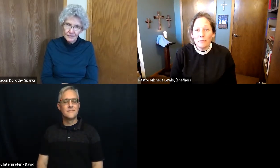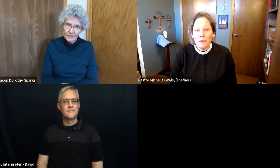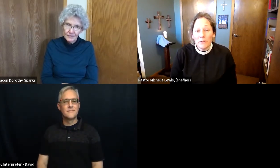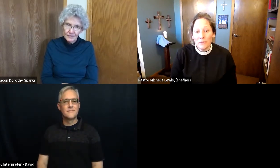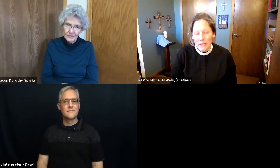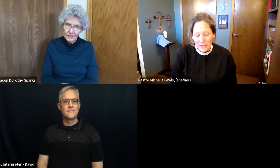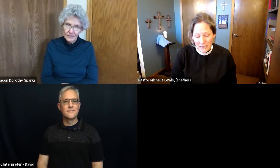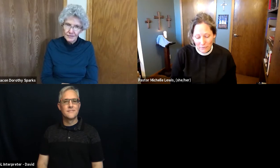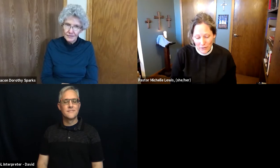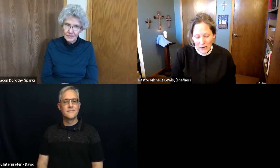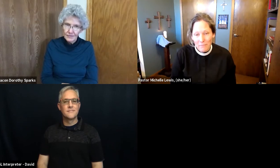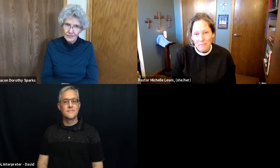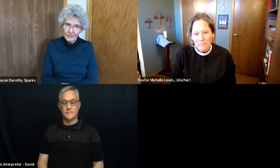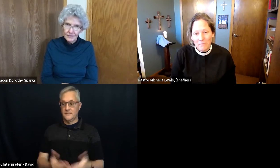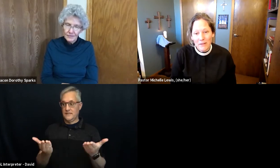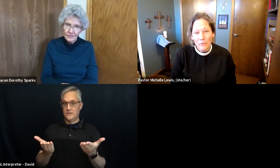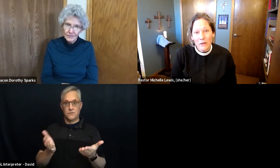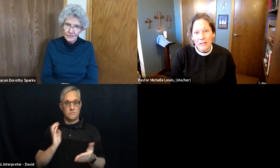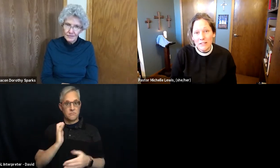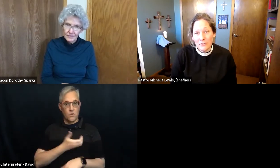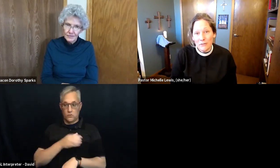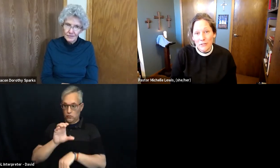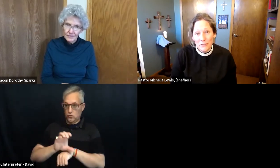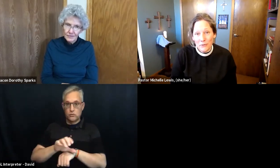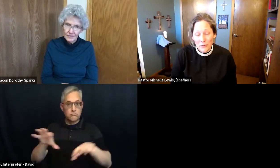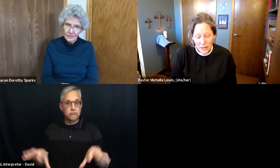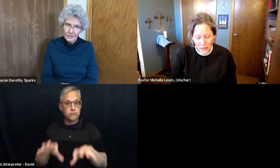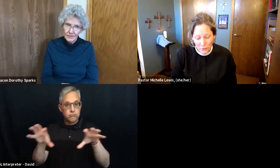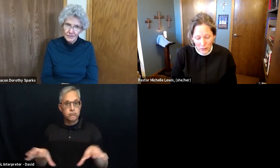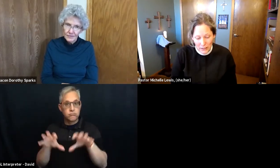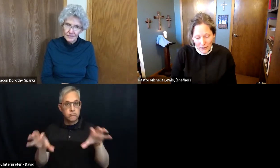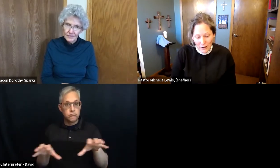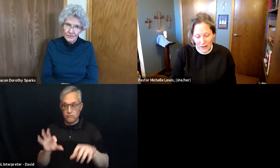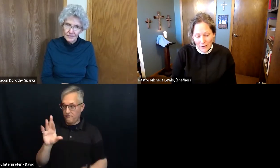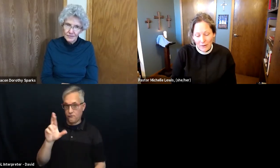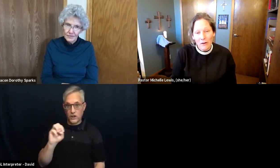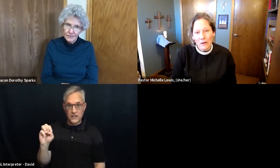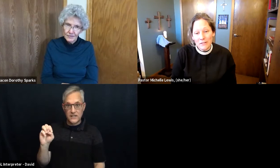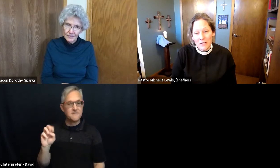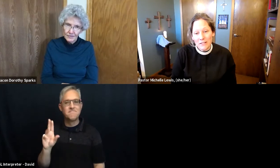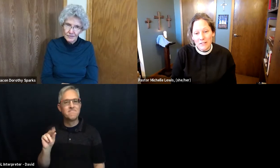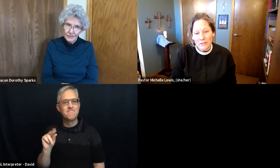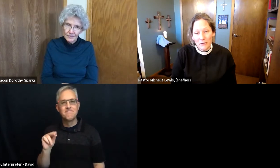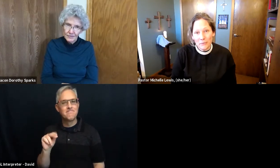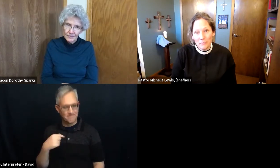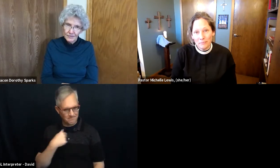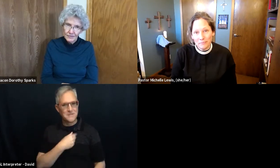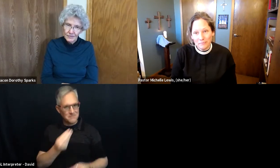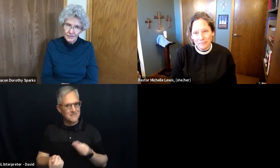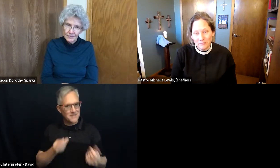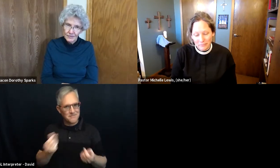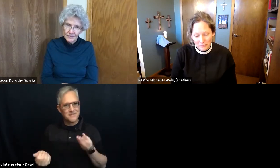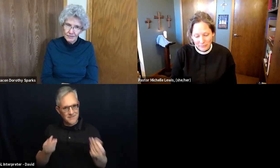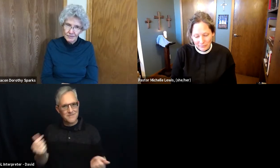Because what we're doing isn't free, and we continue to do the work that God calls us to do.